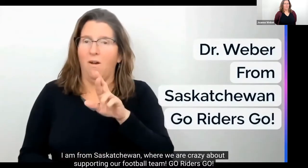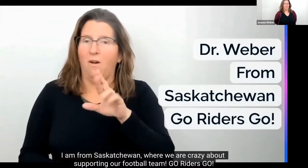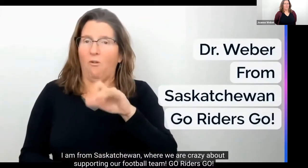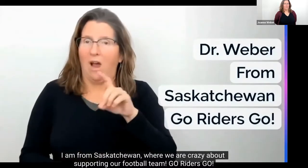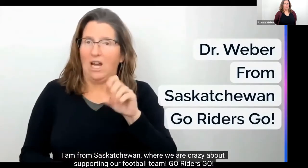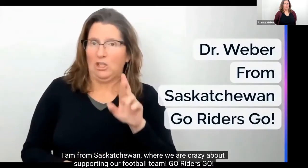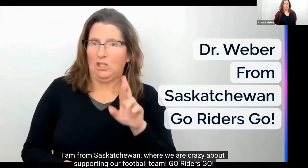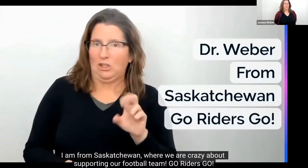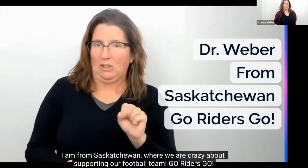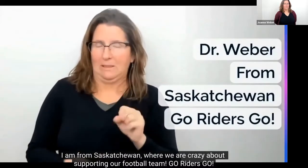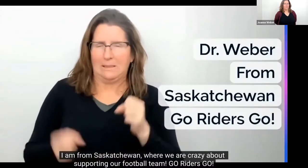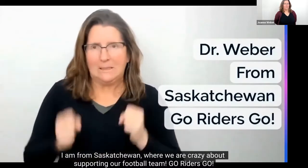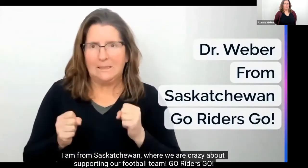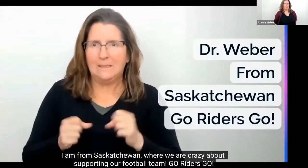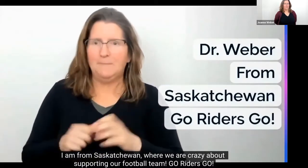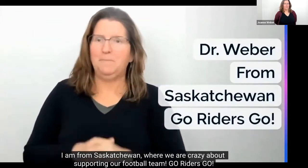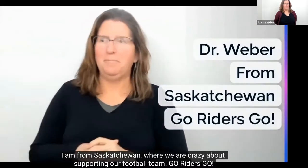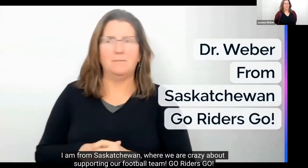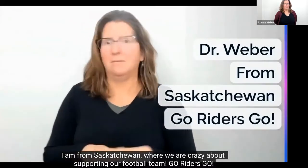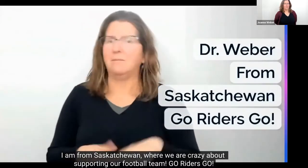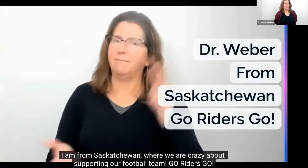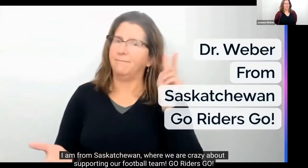Go Riders, go!